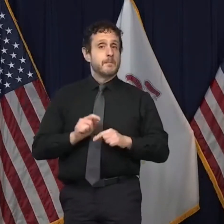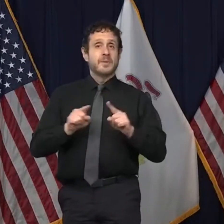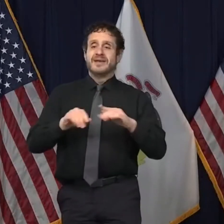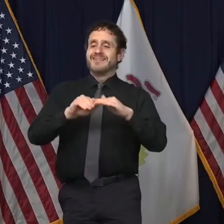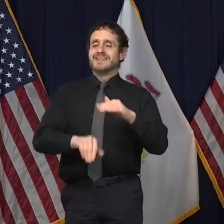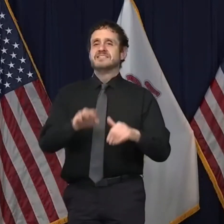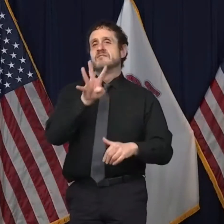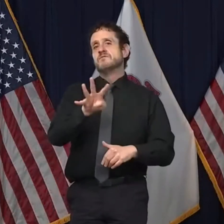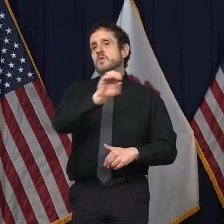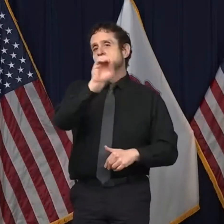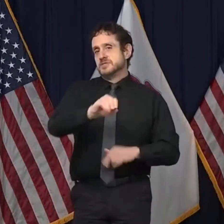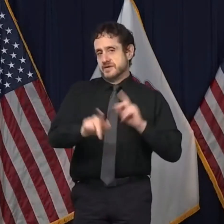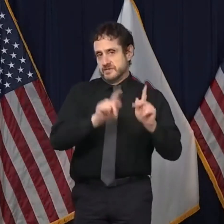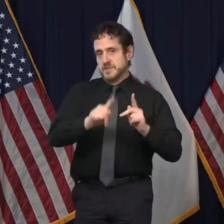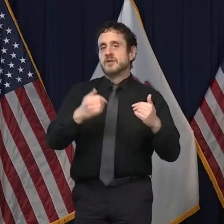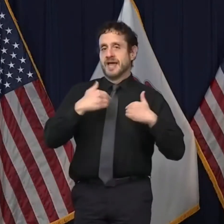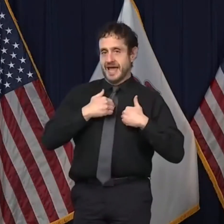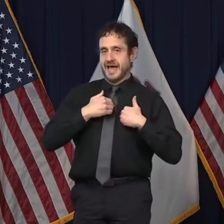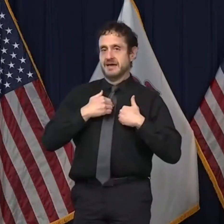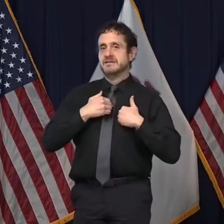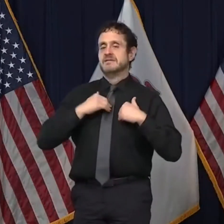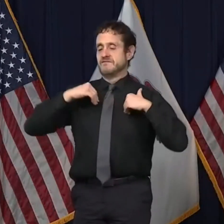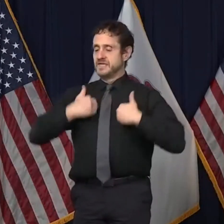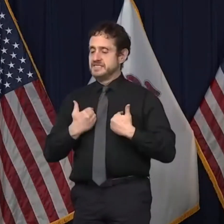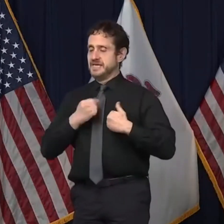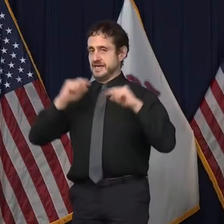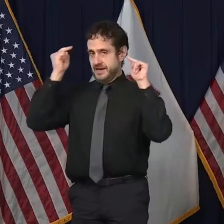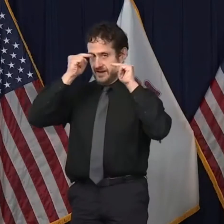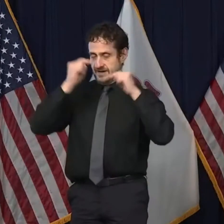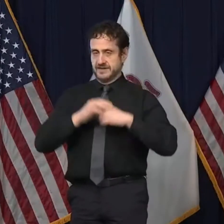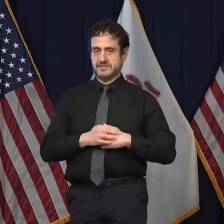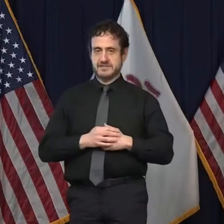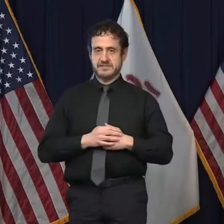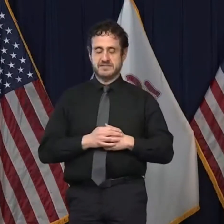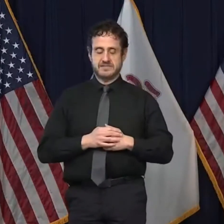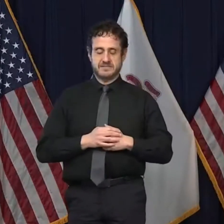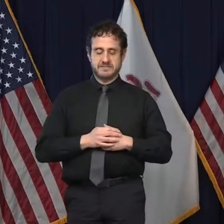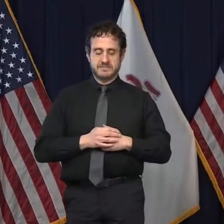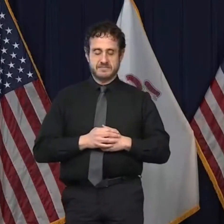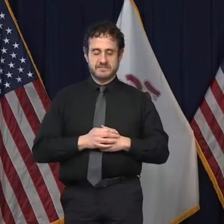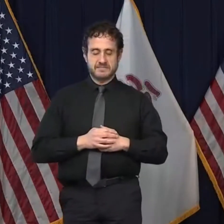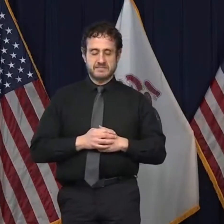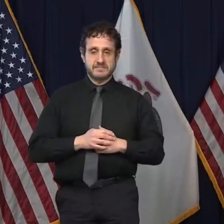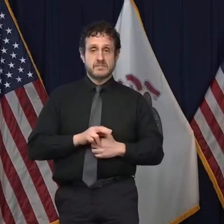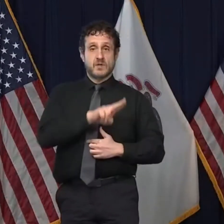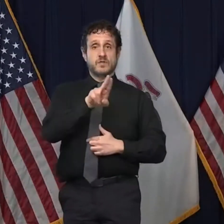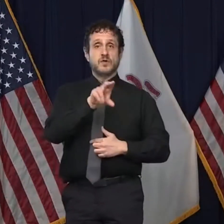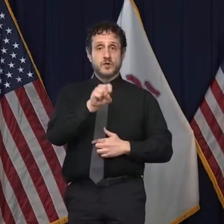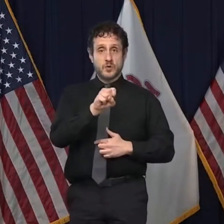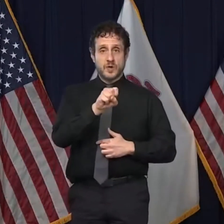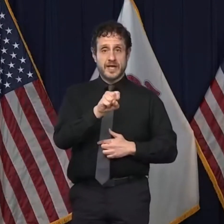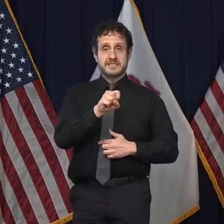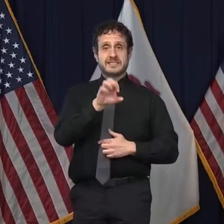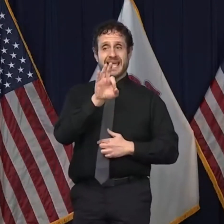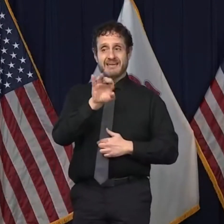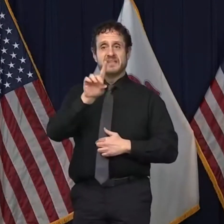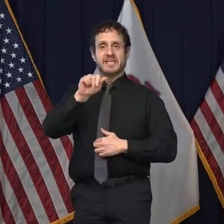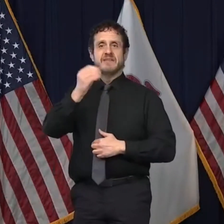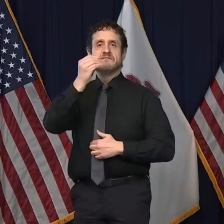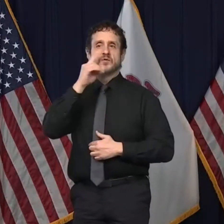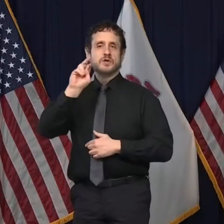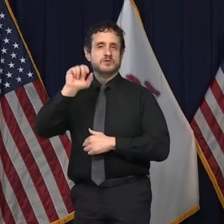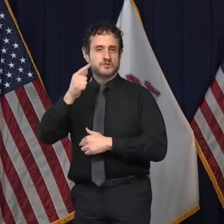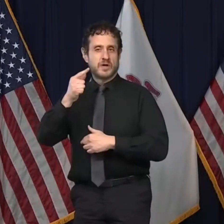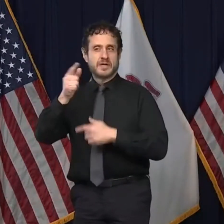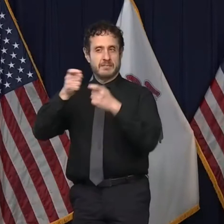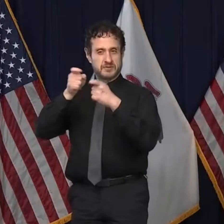4% of cases. The United States Federal Drug Administration proudly considers itself to have the safest, most